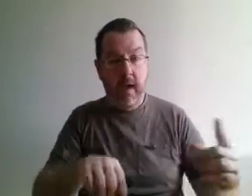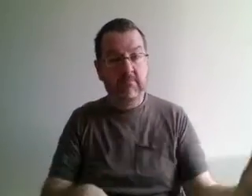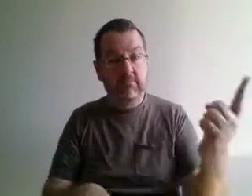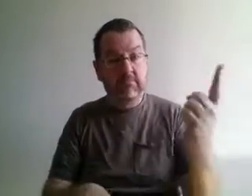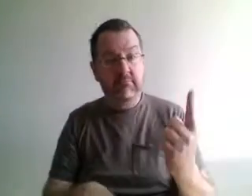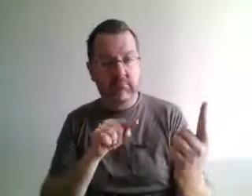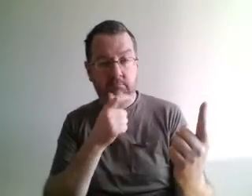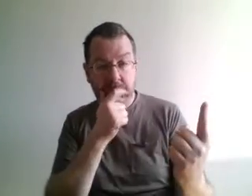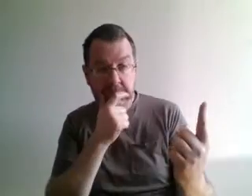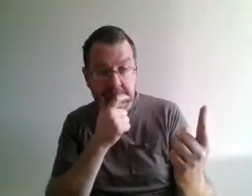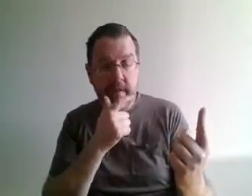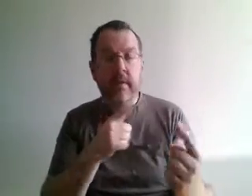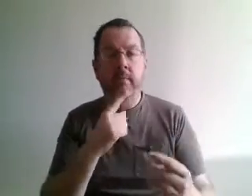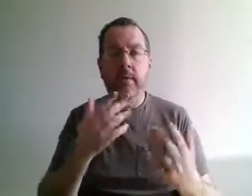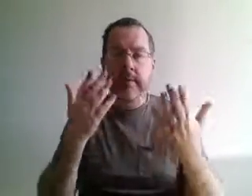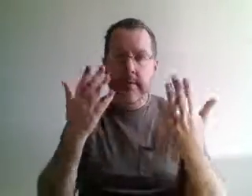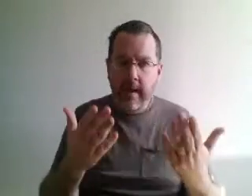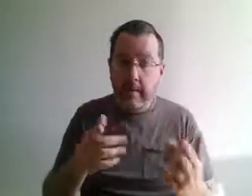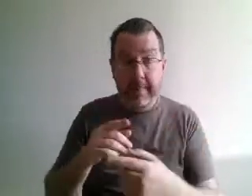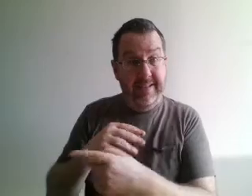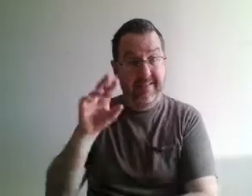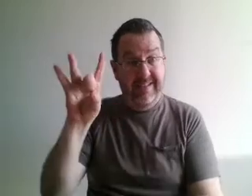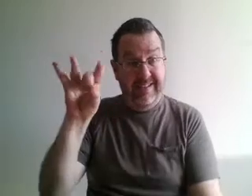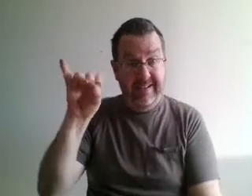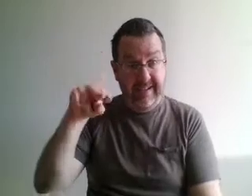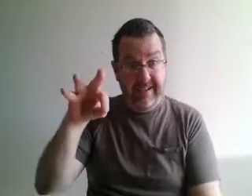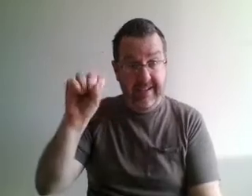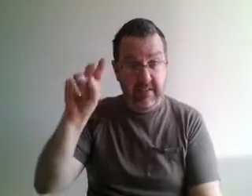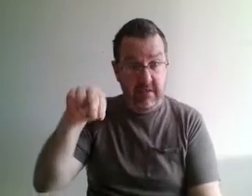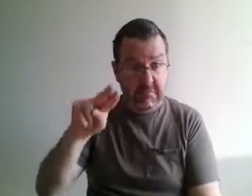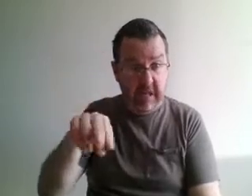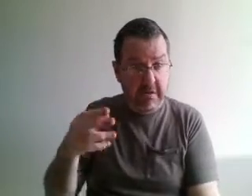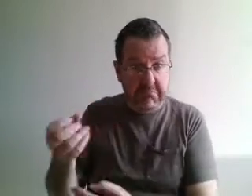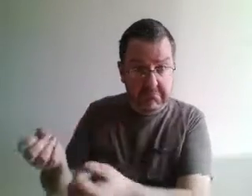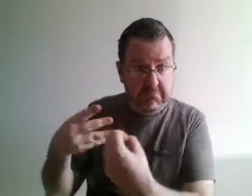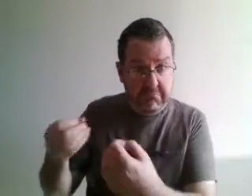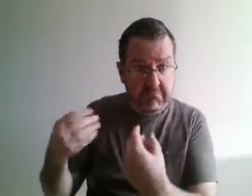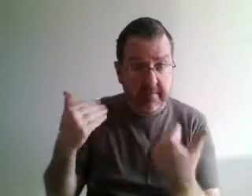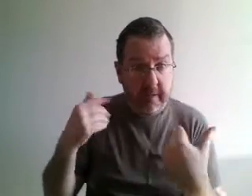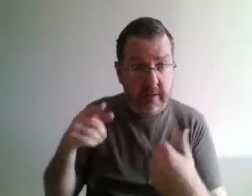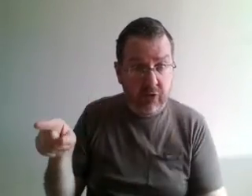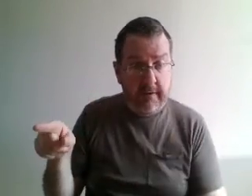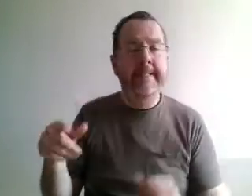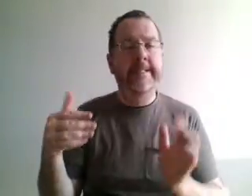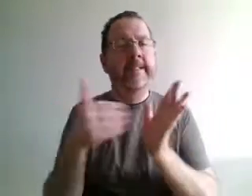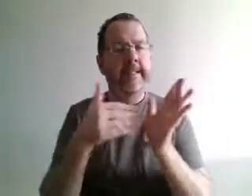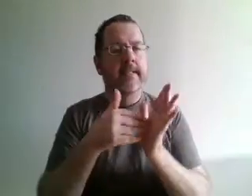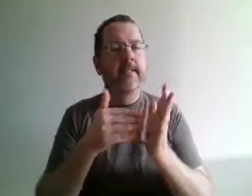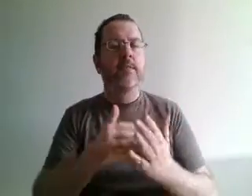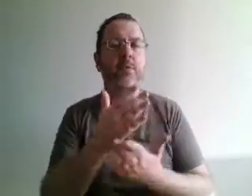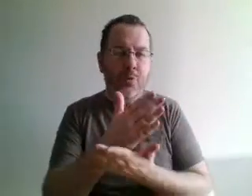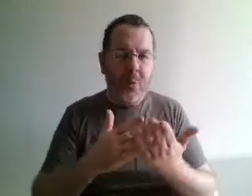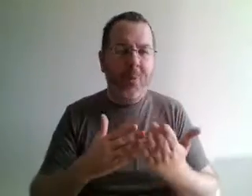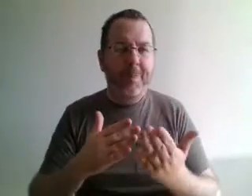just coming through now, and Kingston may be able to add to that. Yeah, I mean, there were a few reports suggesting that people were